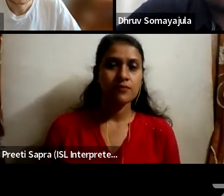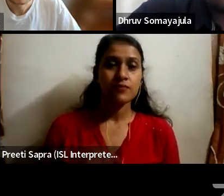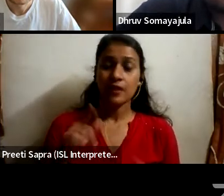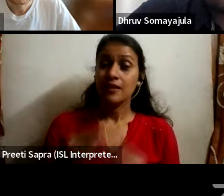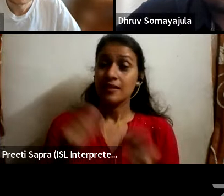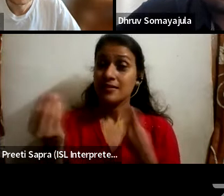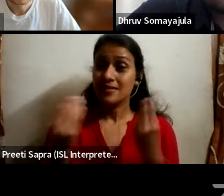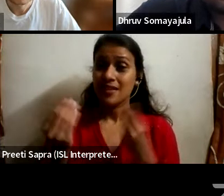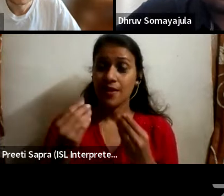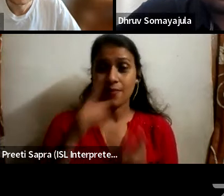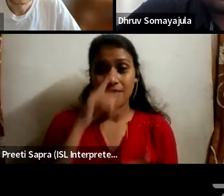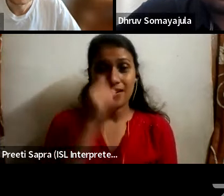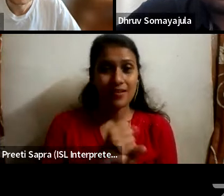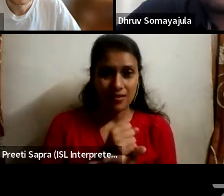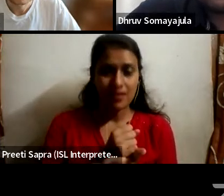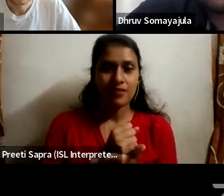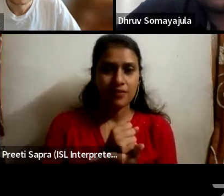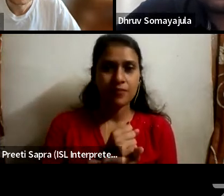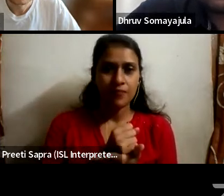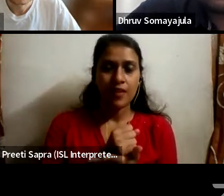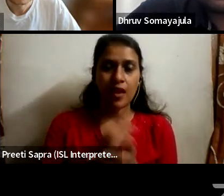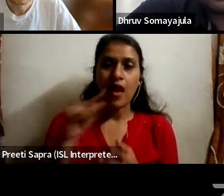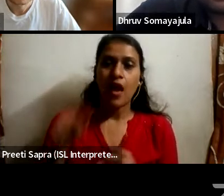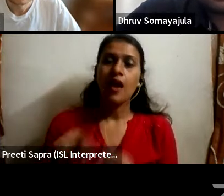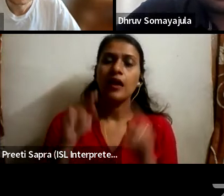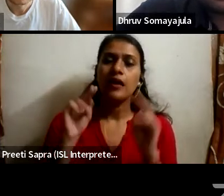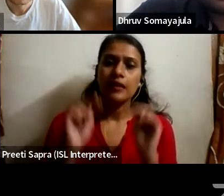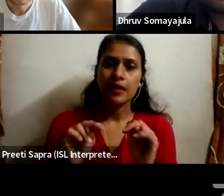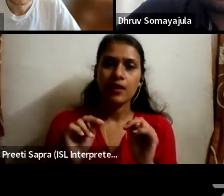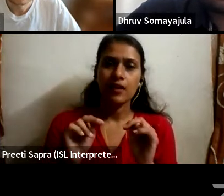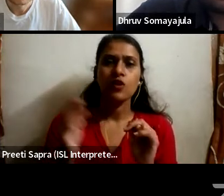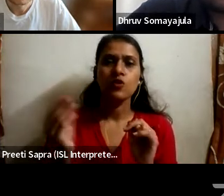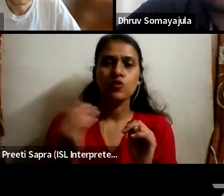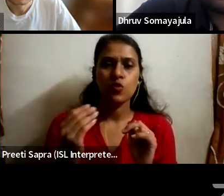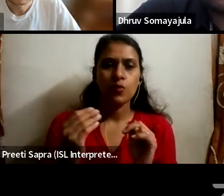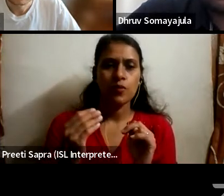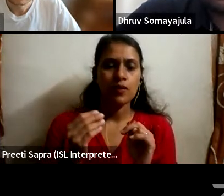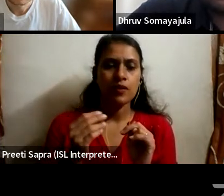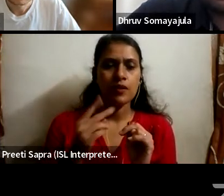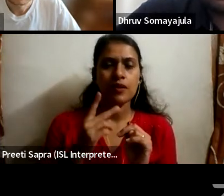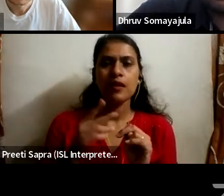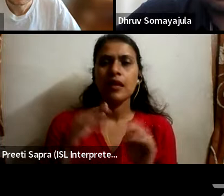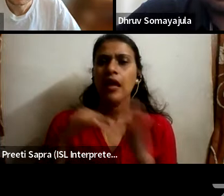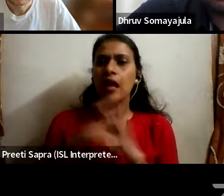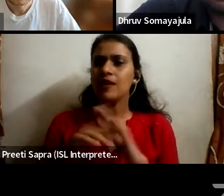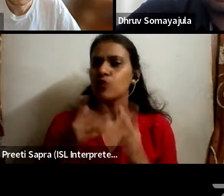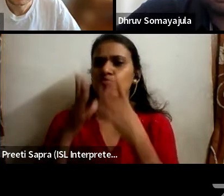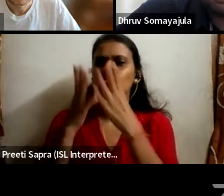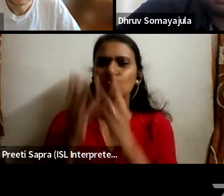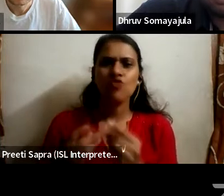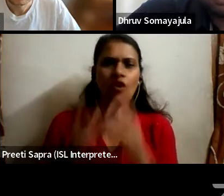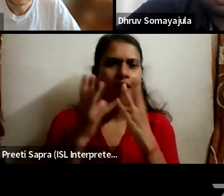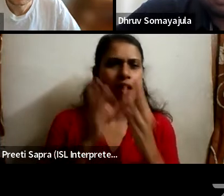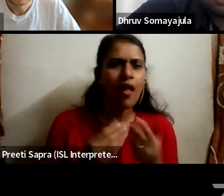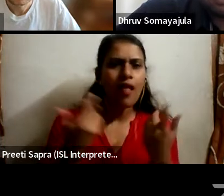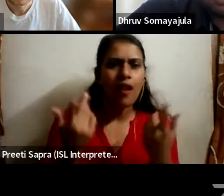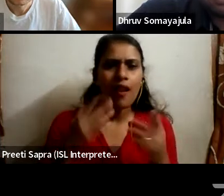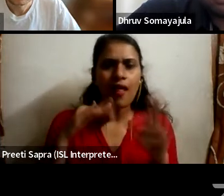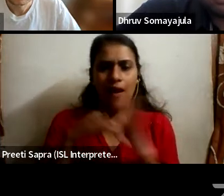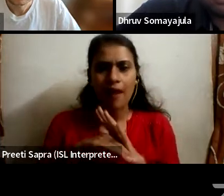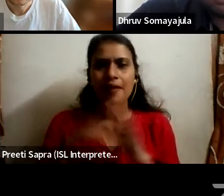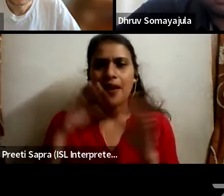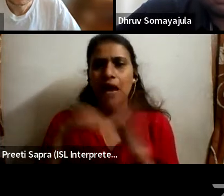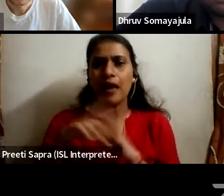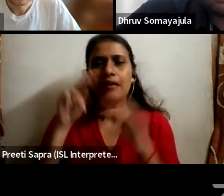aspects need to be regulated, and also why the regulation may not necessarily be the solution that everyone is looking for, and that it may require